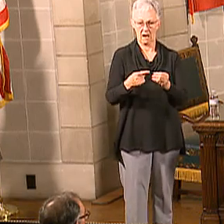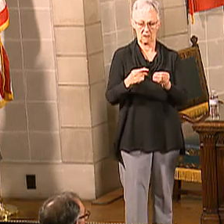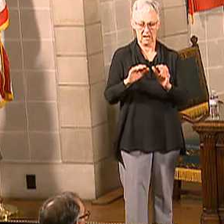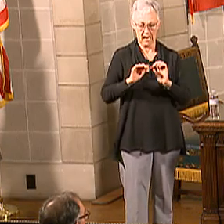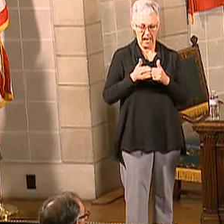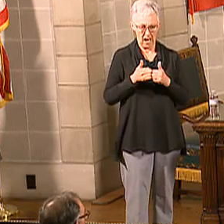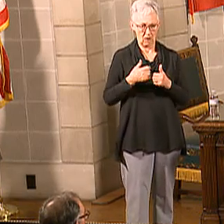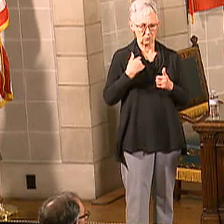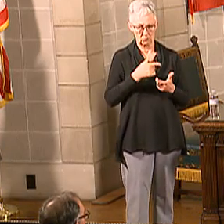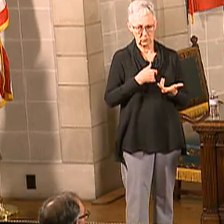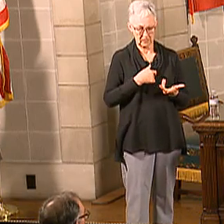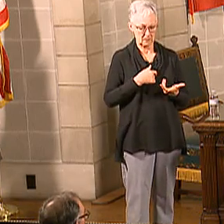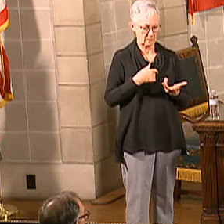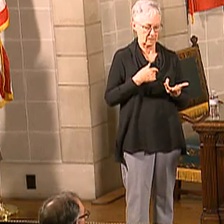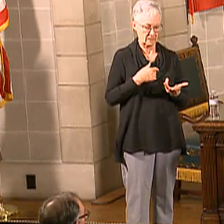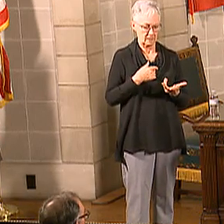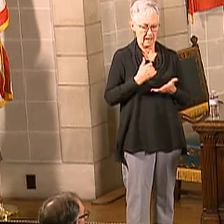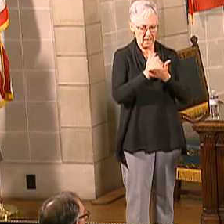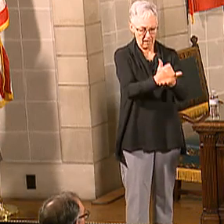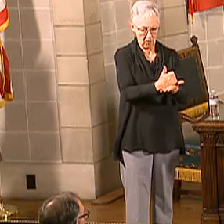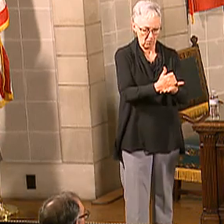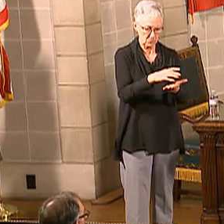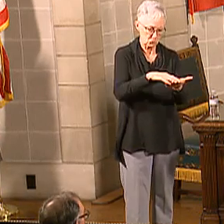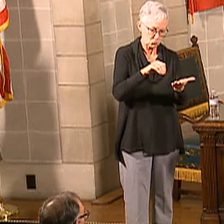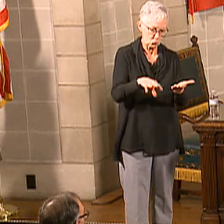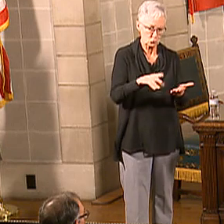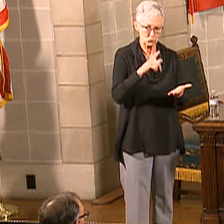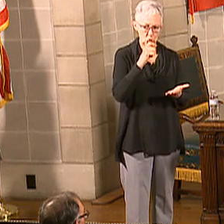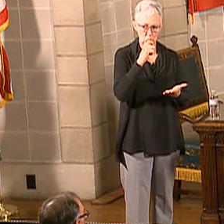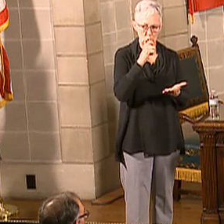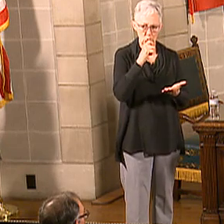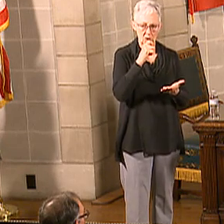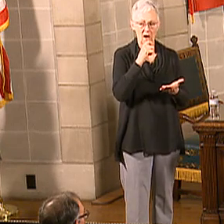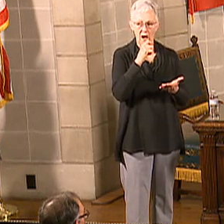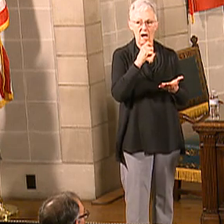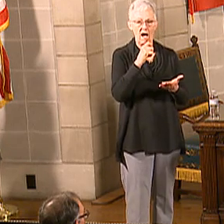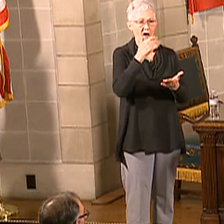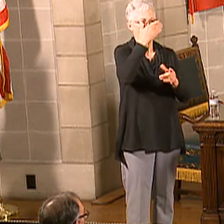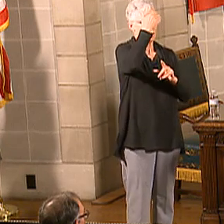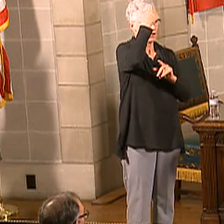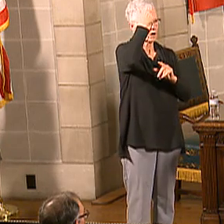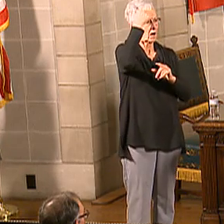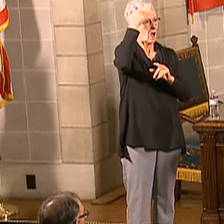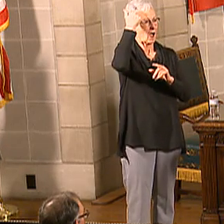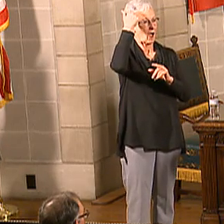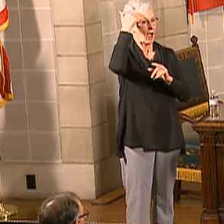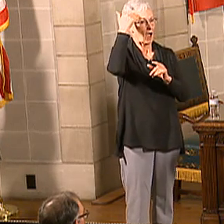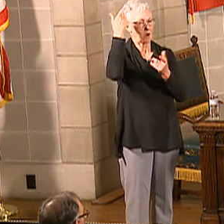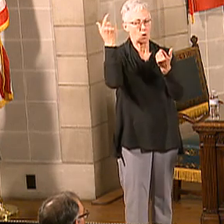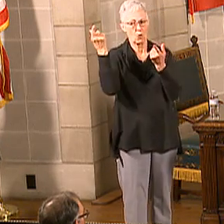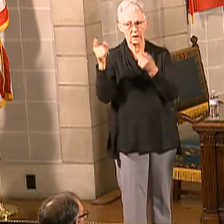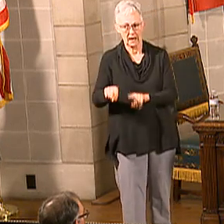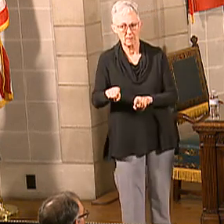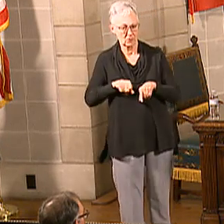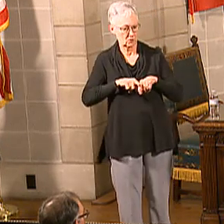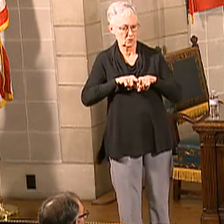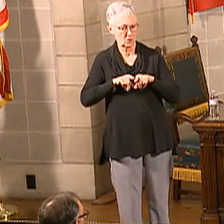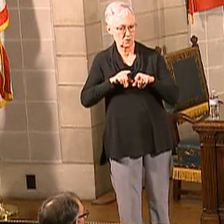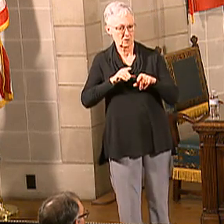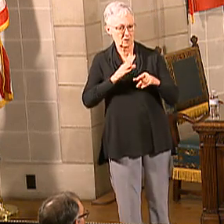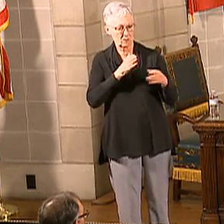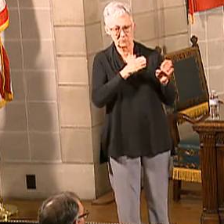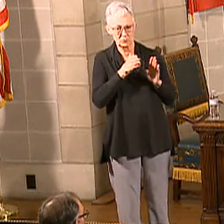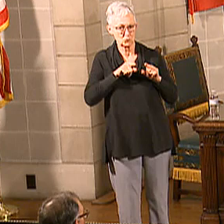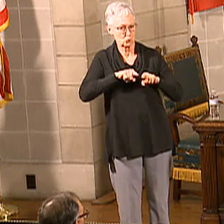that given this? And there is a concern about this kind of COVID-19 slide for our students and thinking